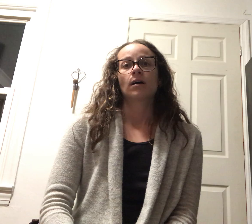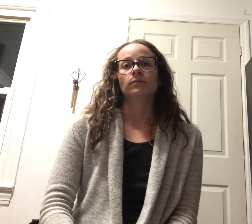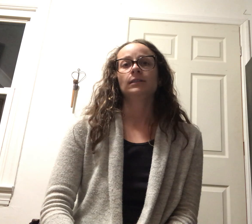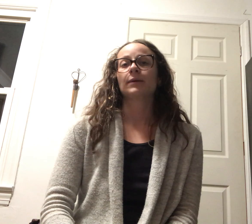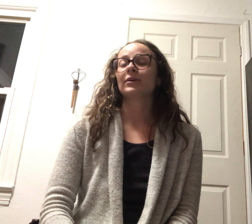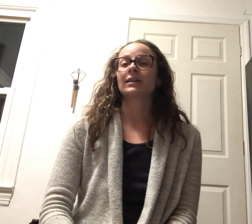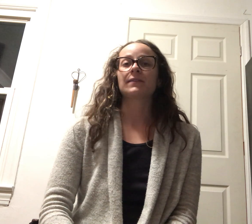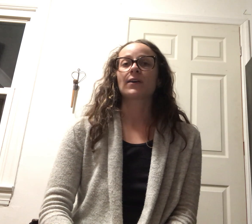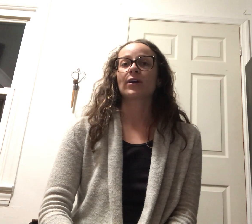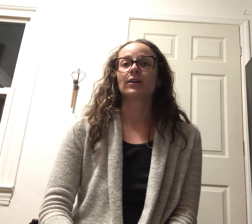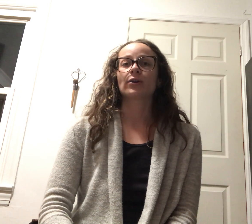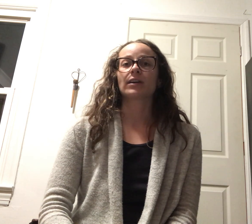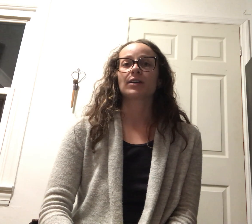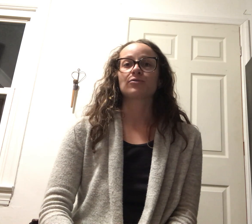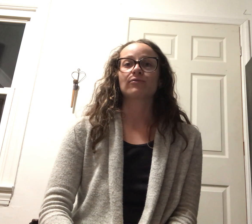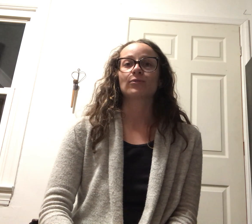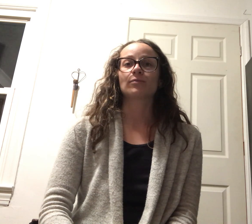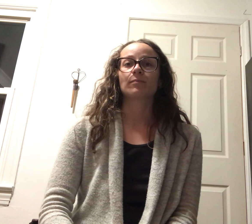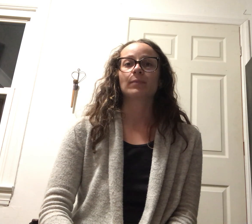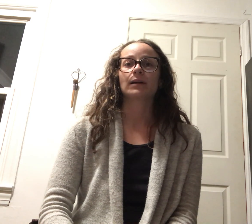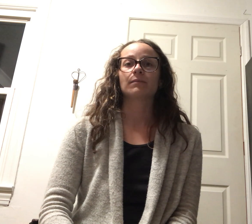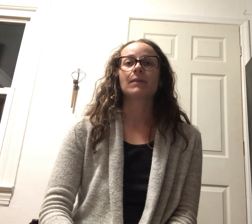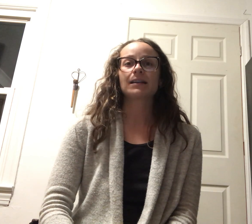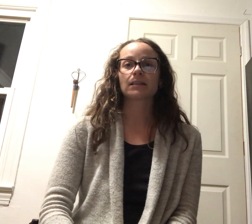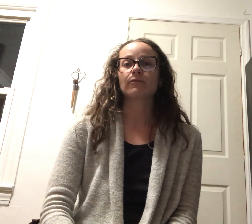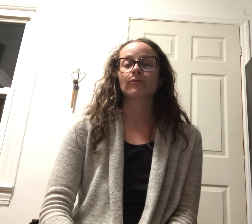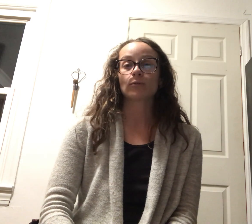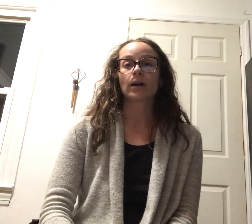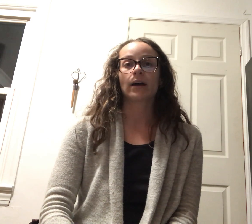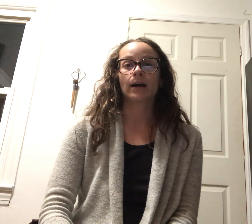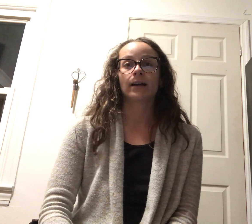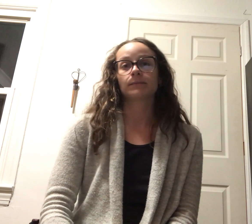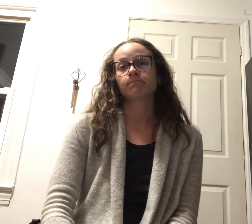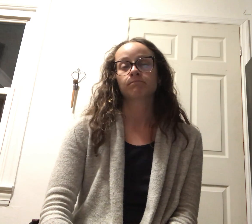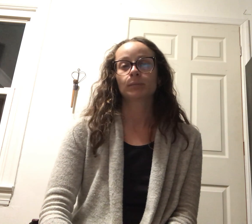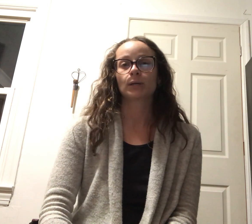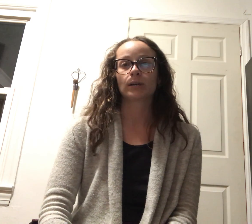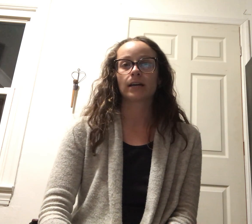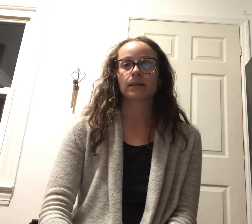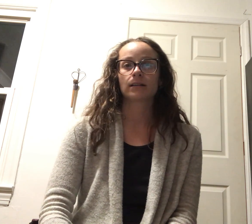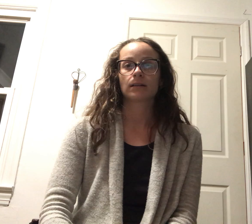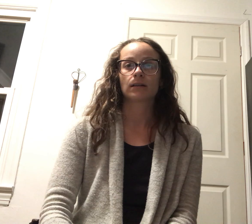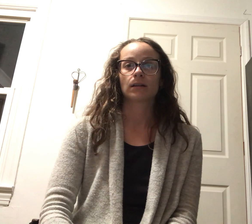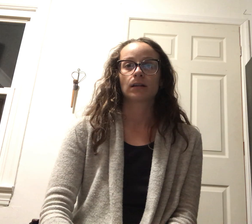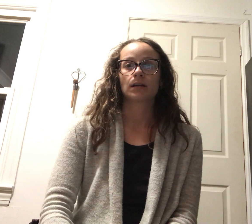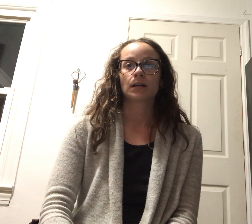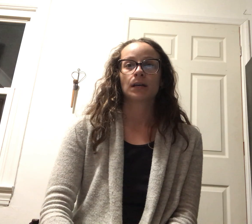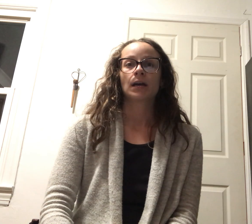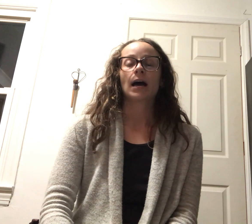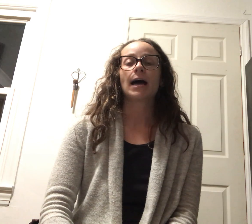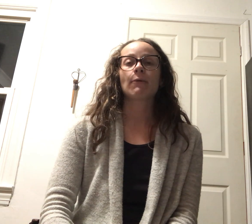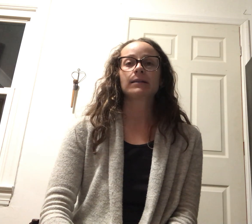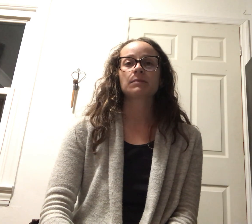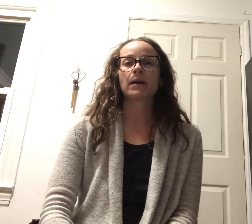Oh, I'm really not that great at cooking Asian food. But Mexican food, I'm pretty good at. I went to